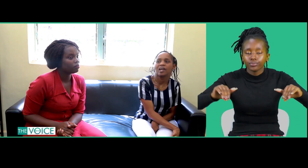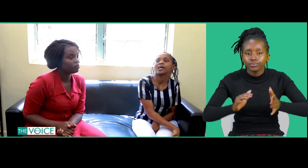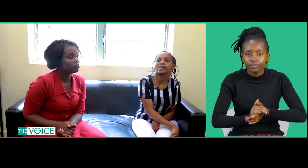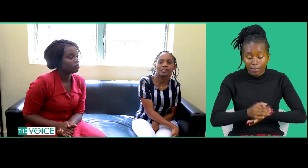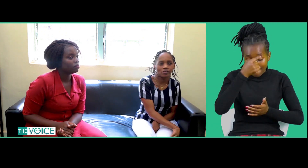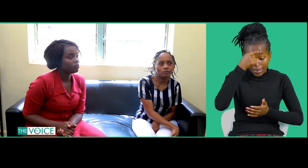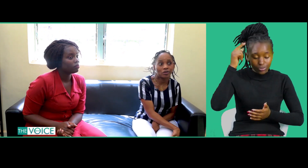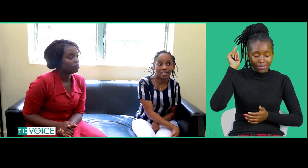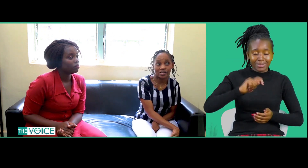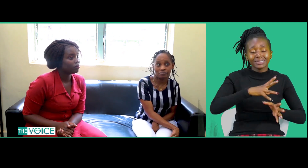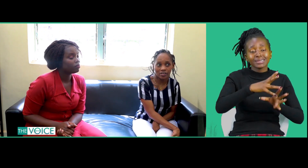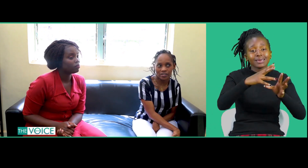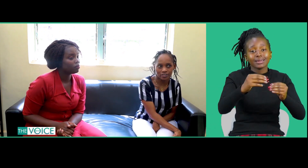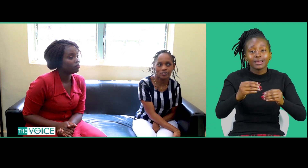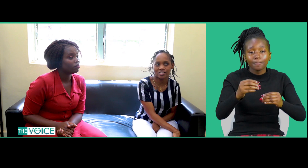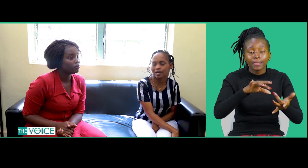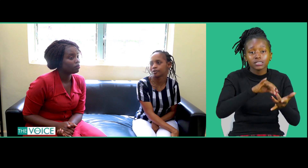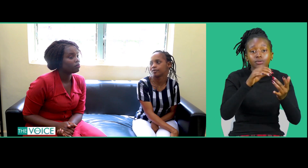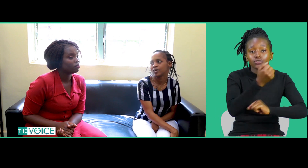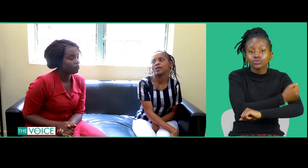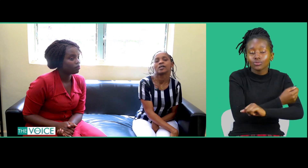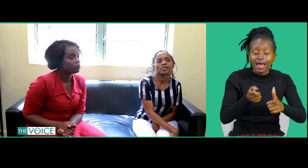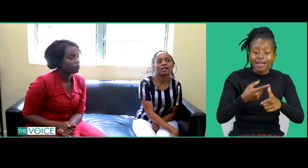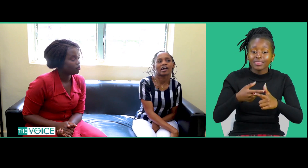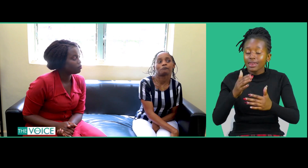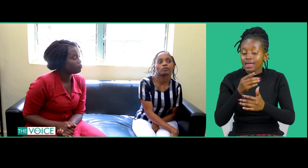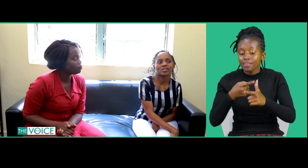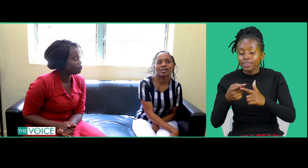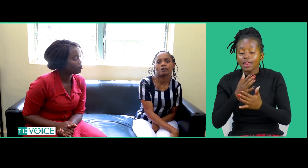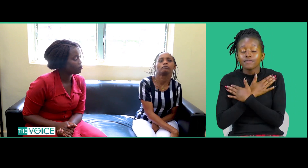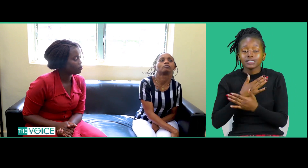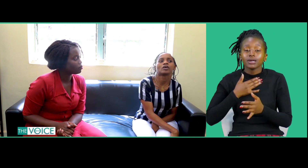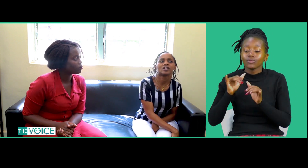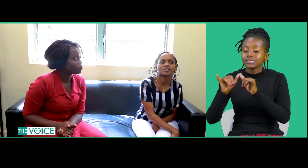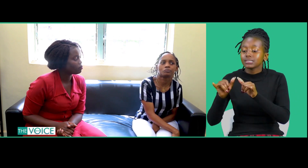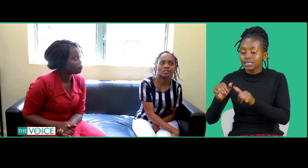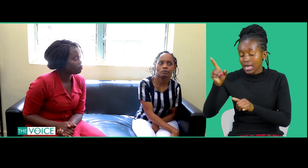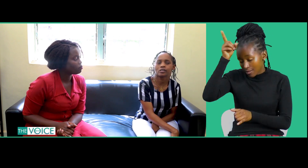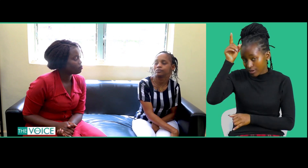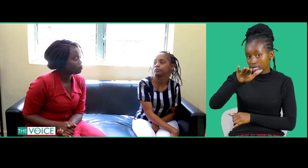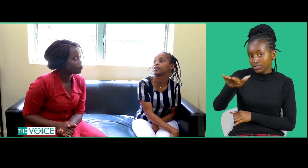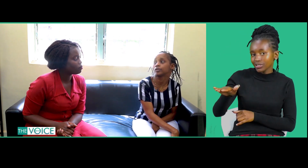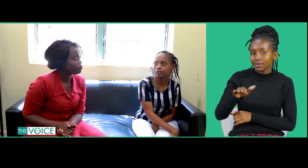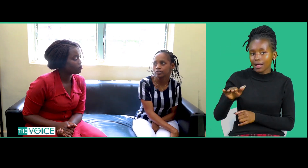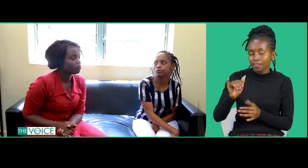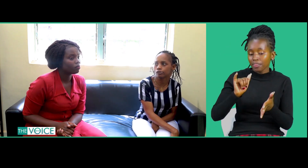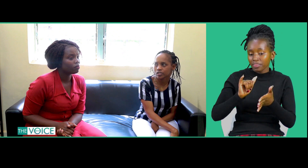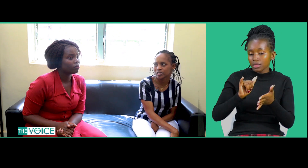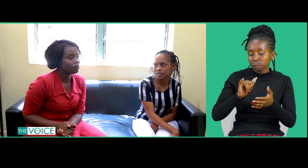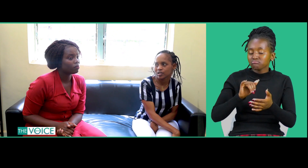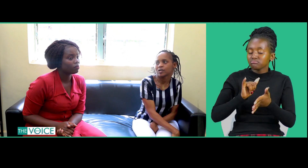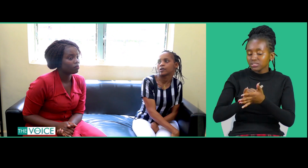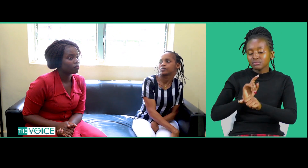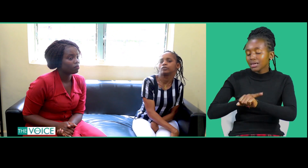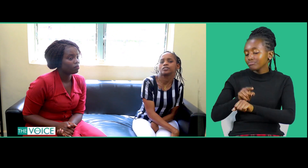school and leave them back in the village. You see, now the gap was there. We were just meeting when we closed